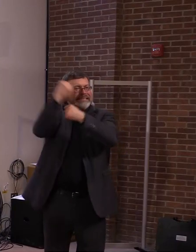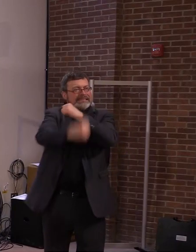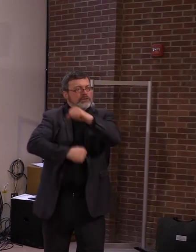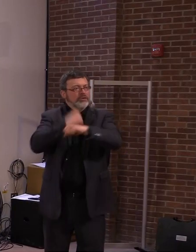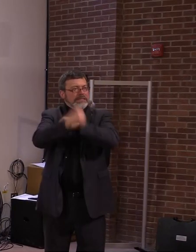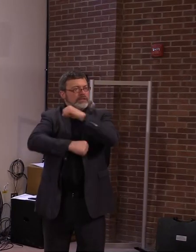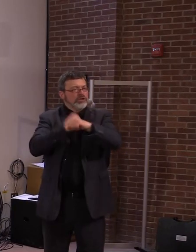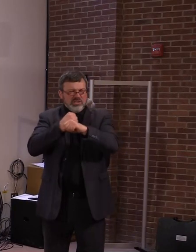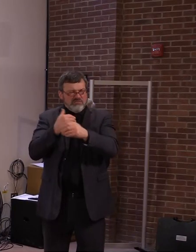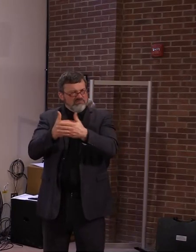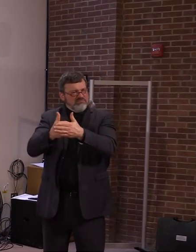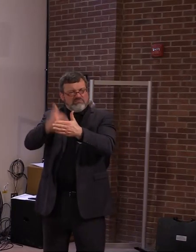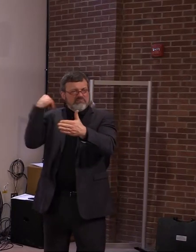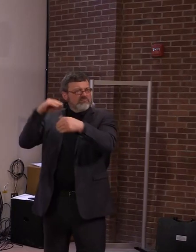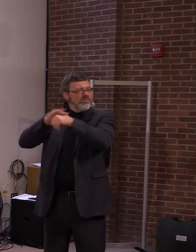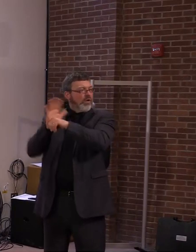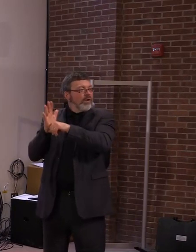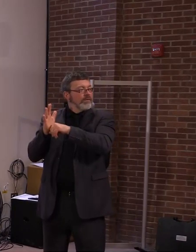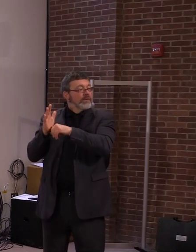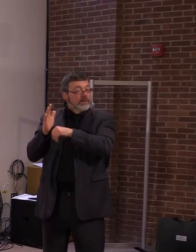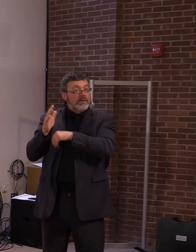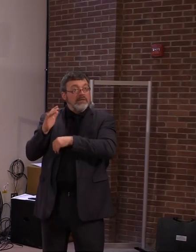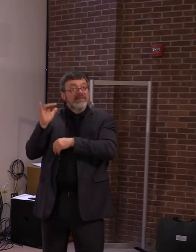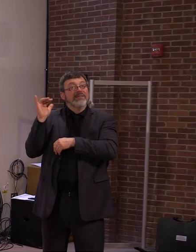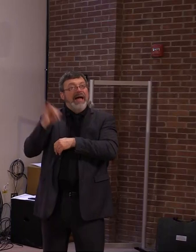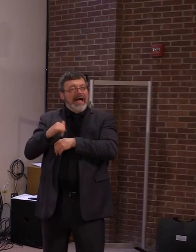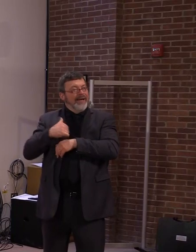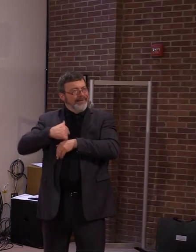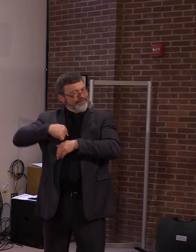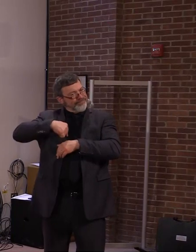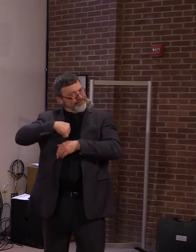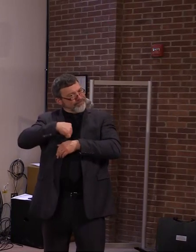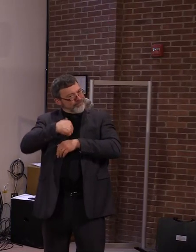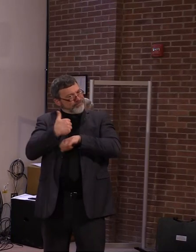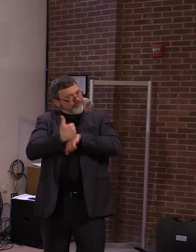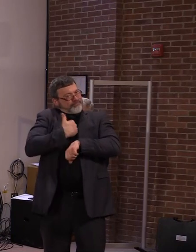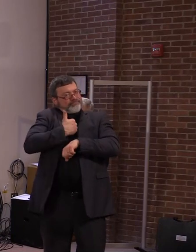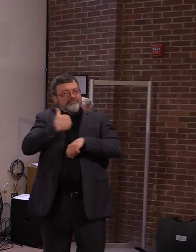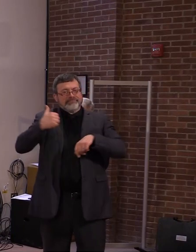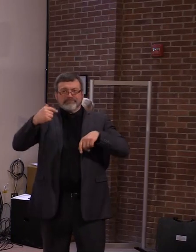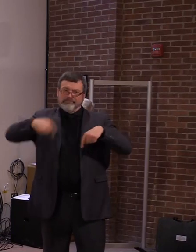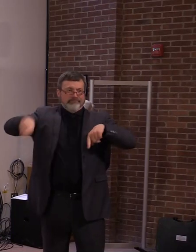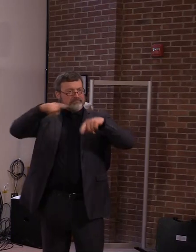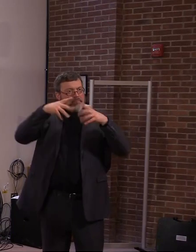fact, getting worse. So that's what our focus will be in the upcoming session